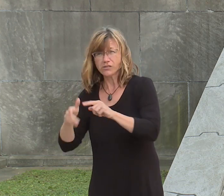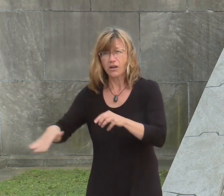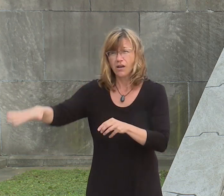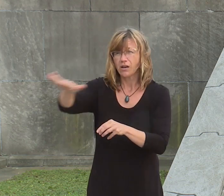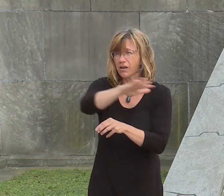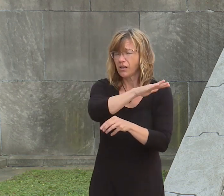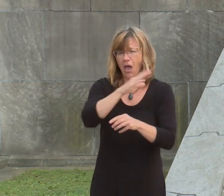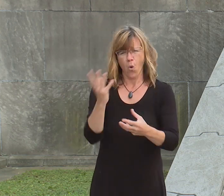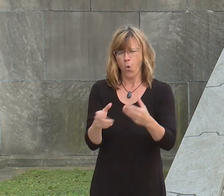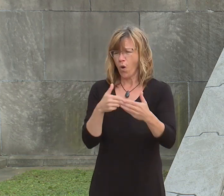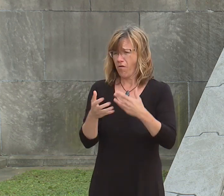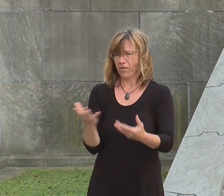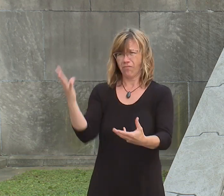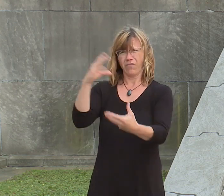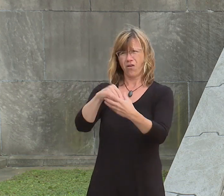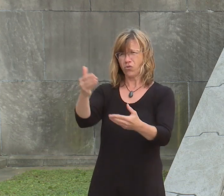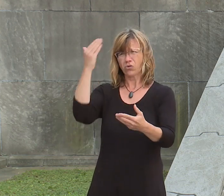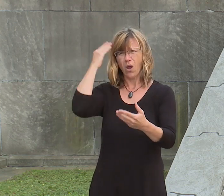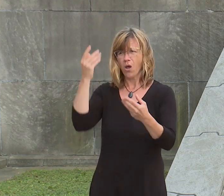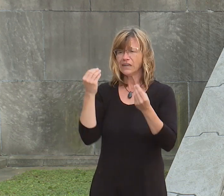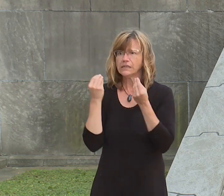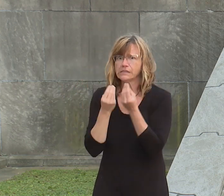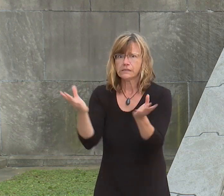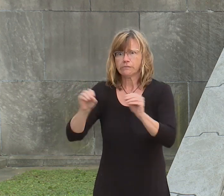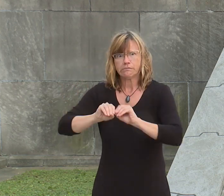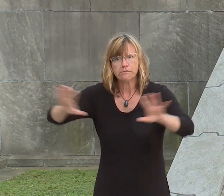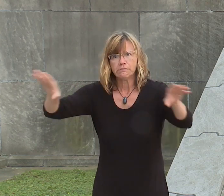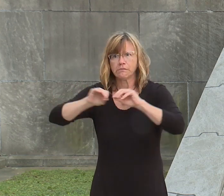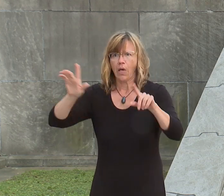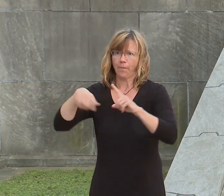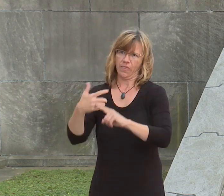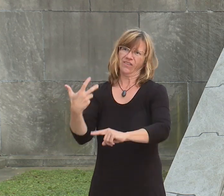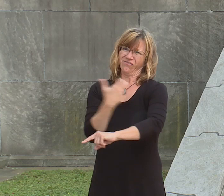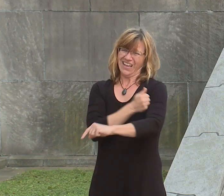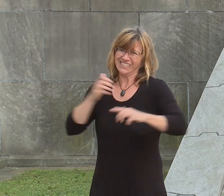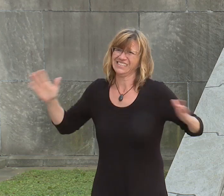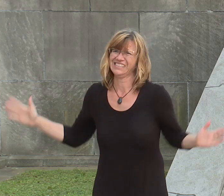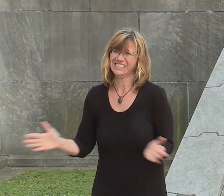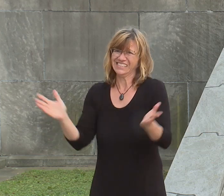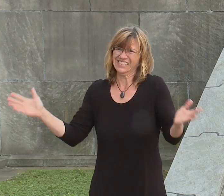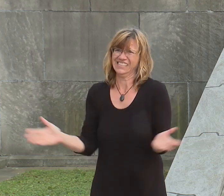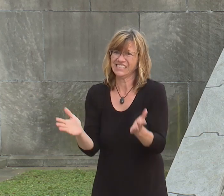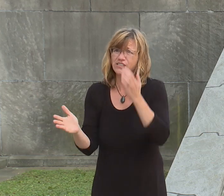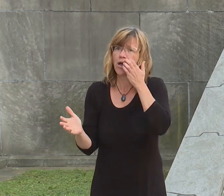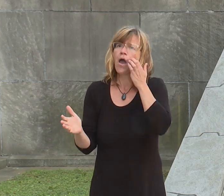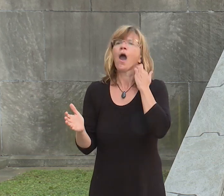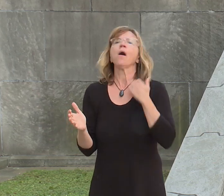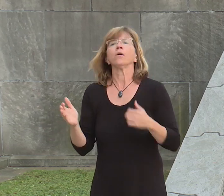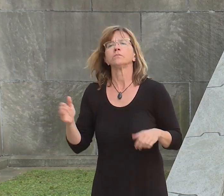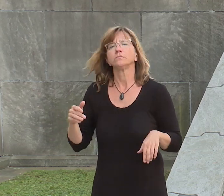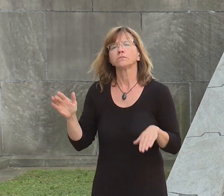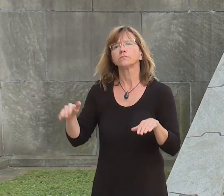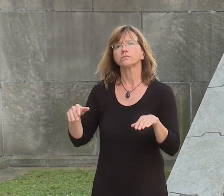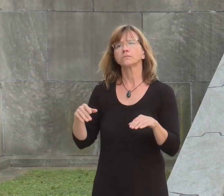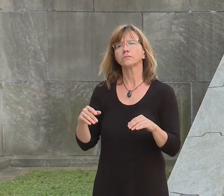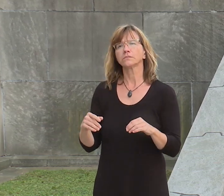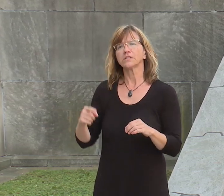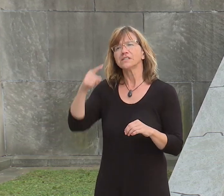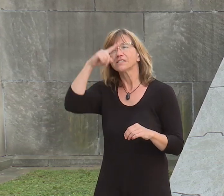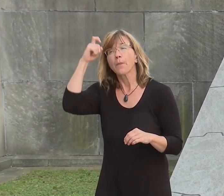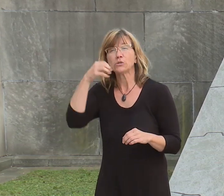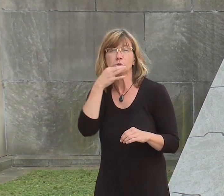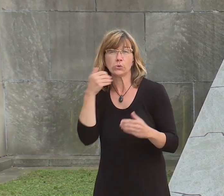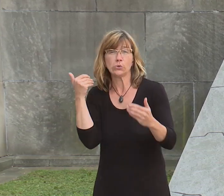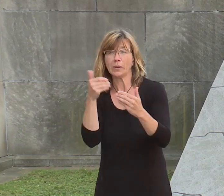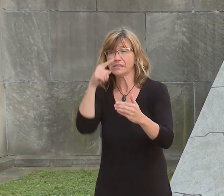know to get vaccinated. Before you call your aunts and uncles about summer plans and about cookout plans